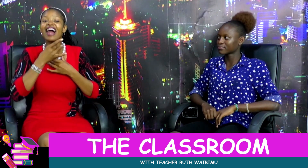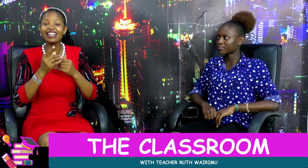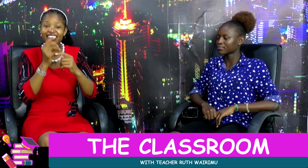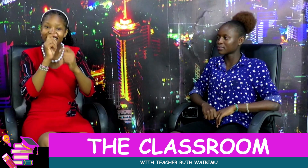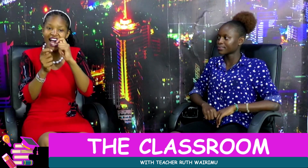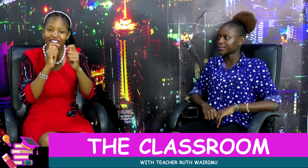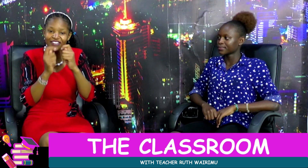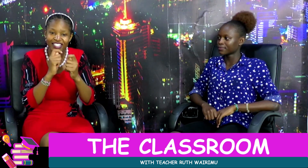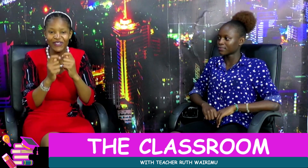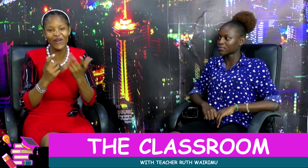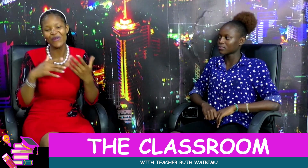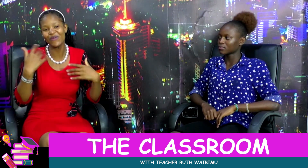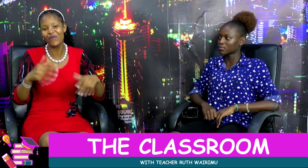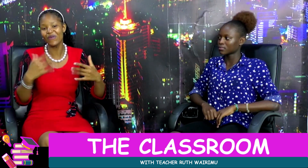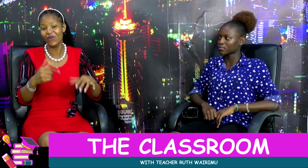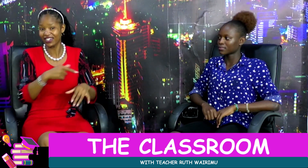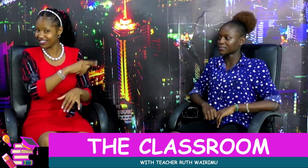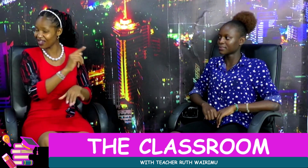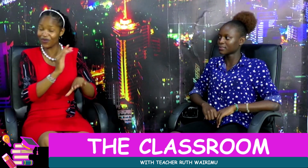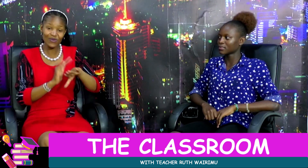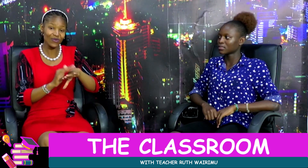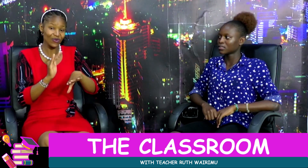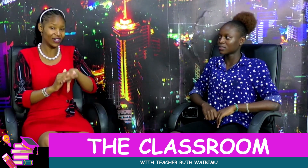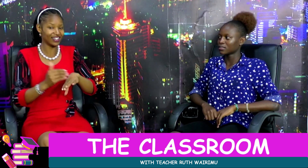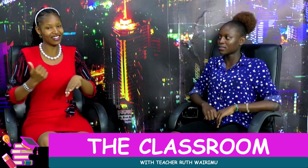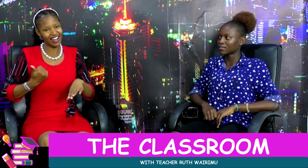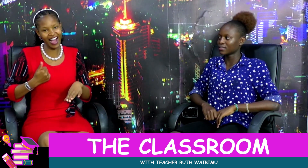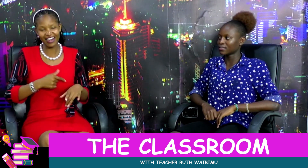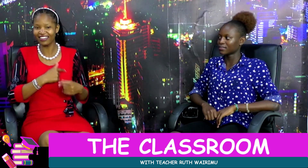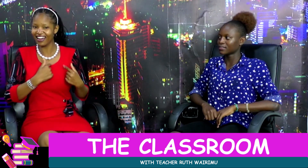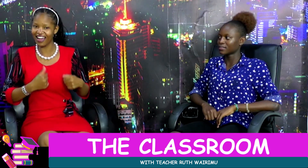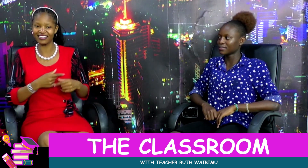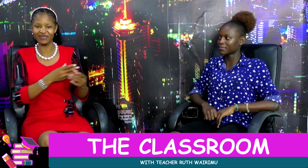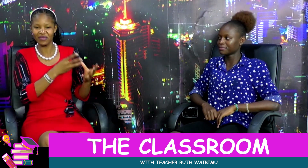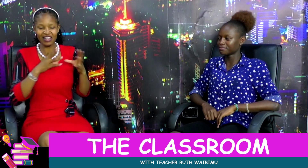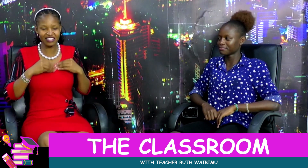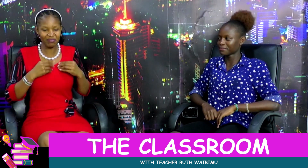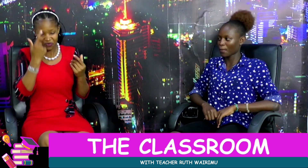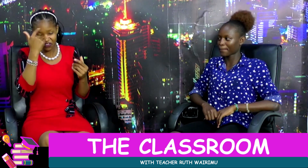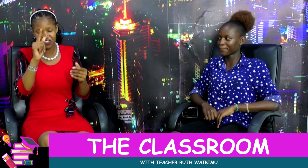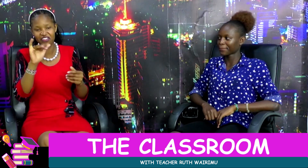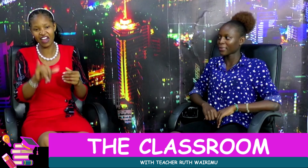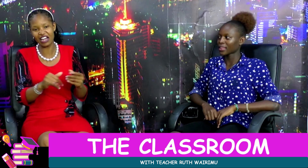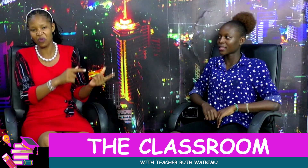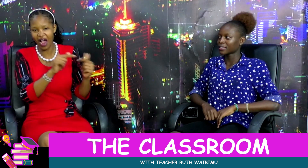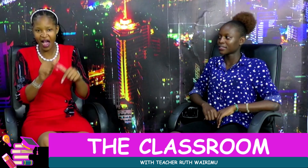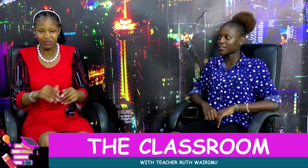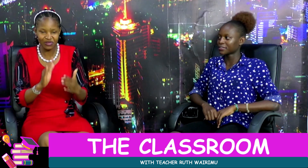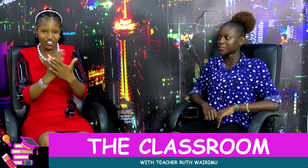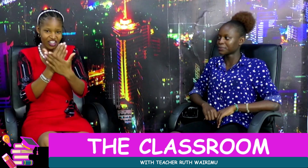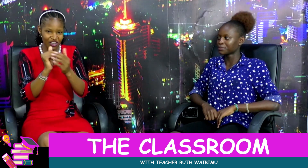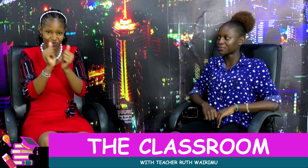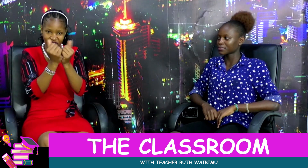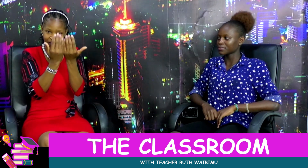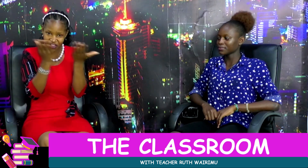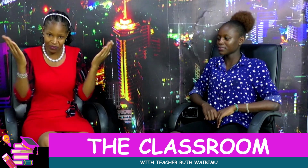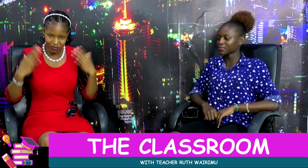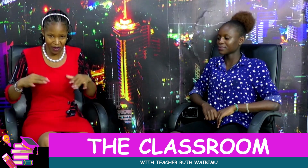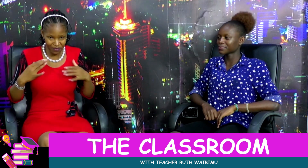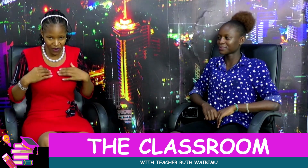And I'm really happy because of the motivation that you're giving to show that interviews can be done for the deaf people out here, and we can share